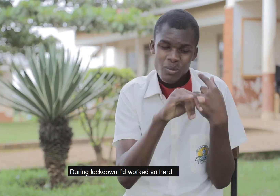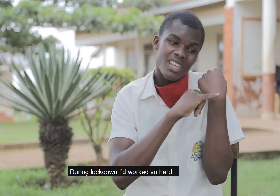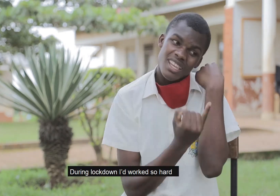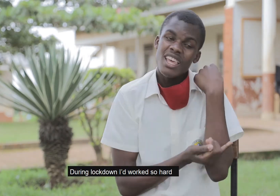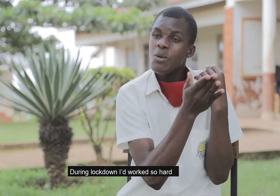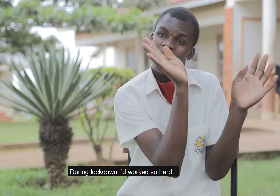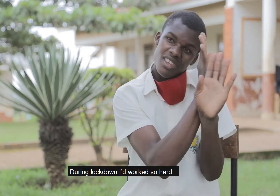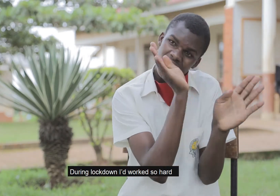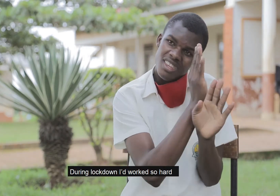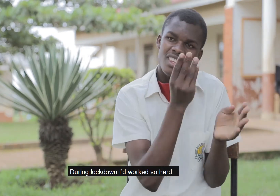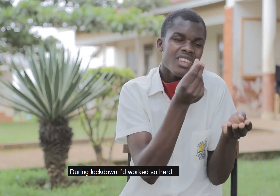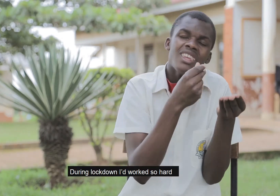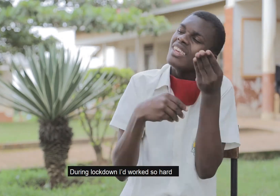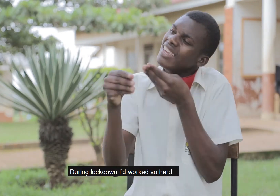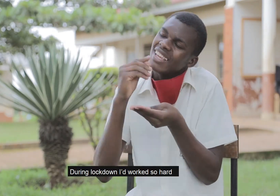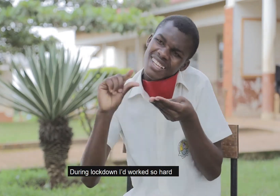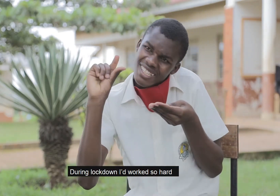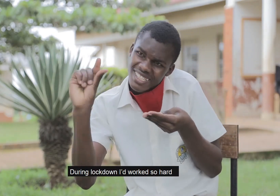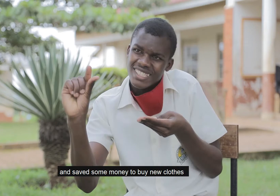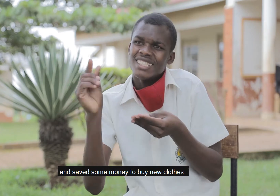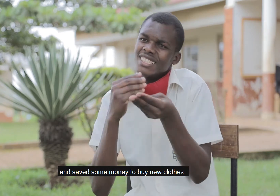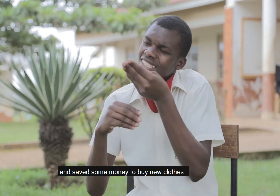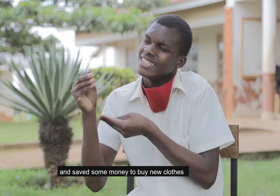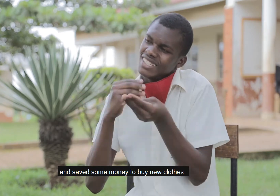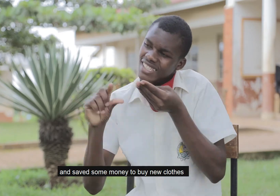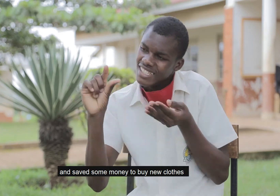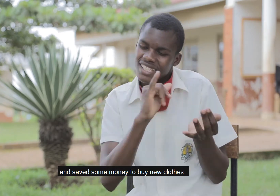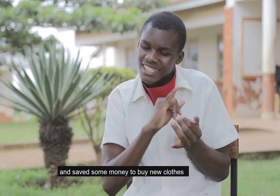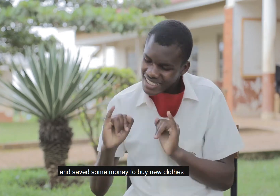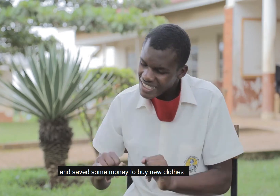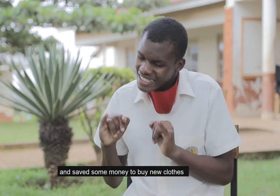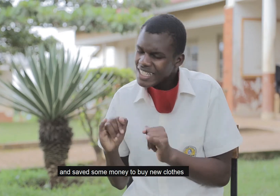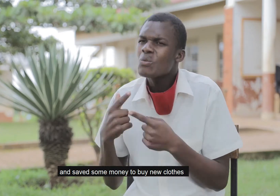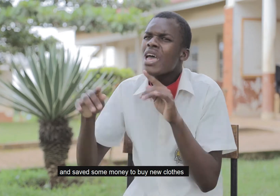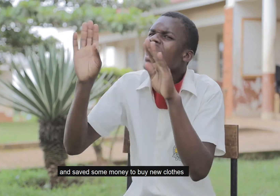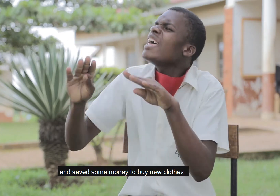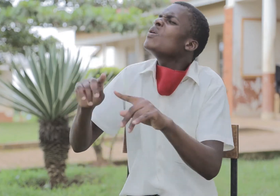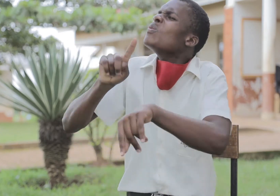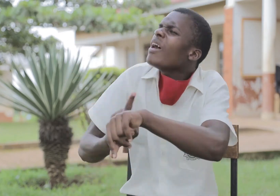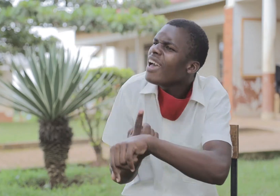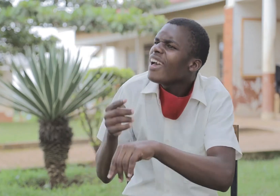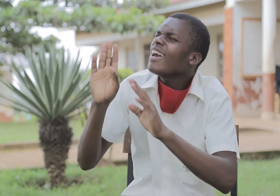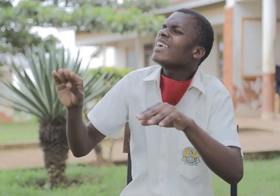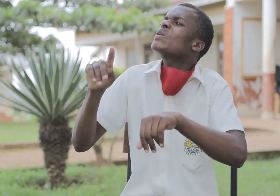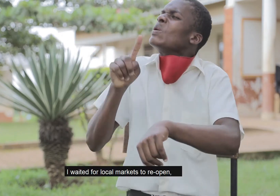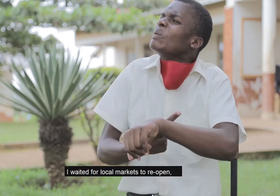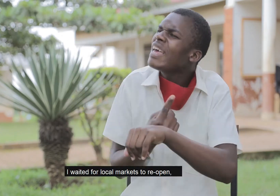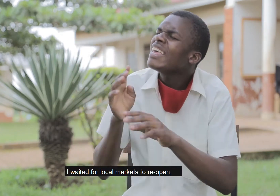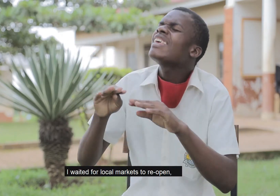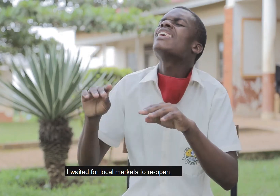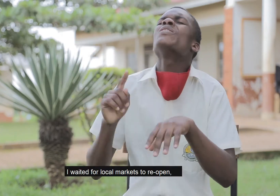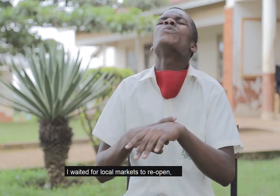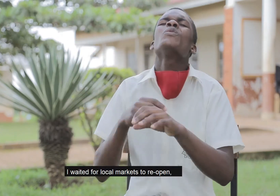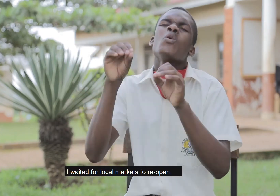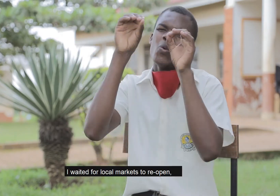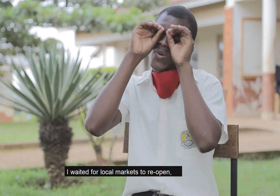During lockdown, I'd worked so hard and saved some money to buy new clothes. I waited for local markets to